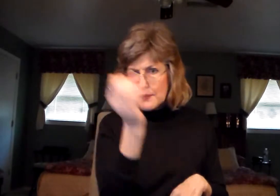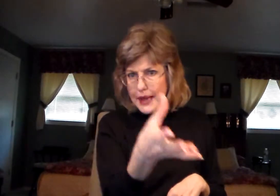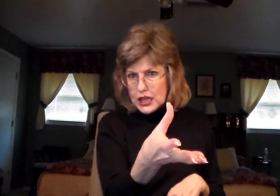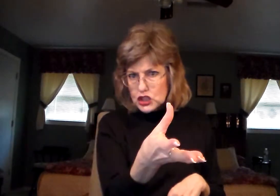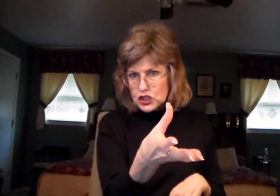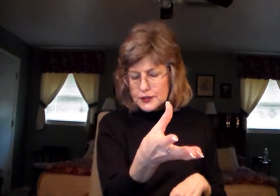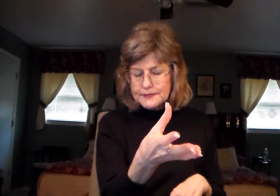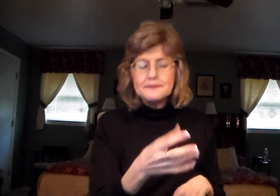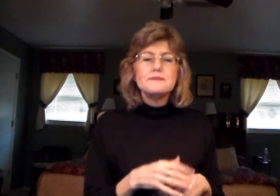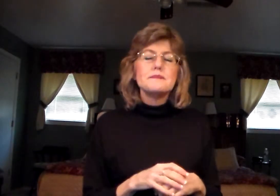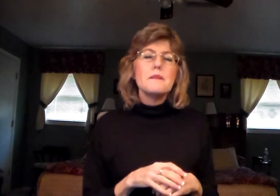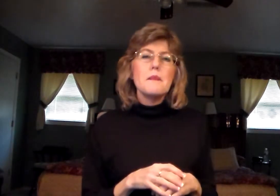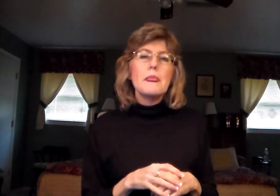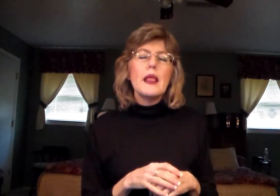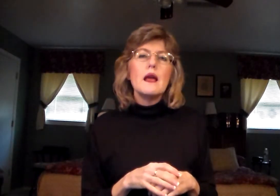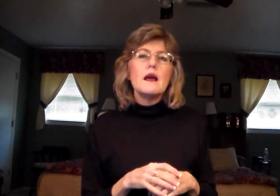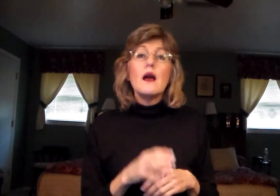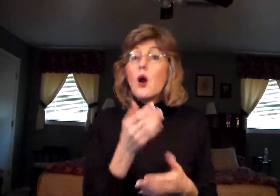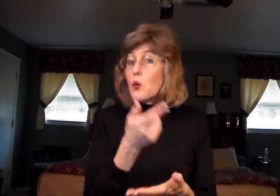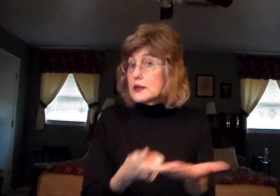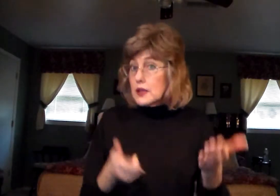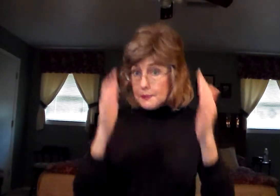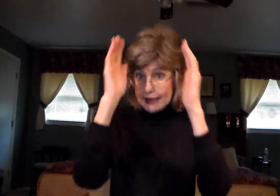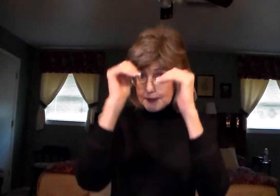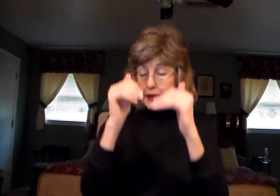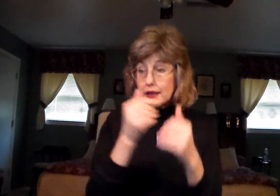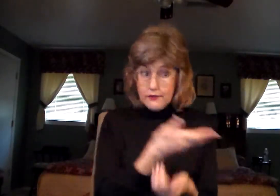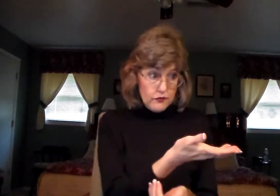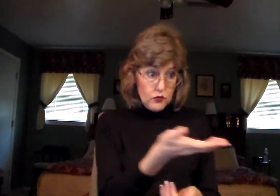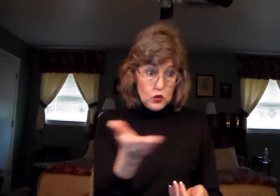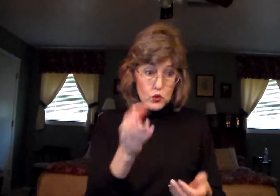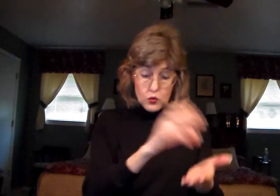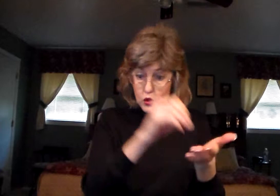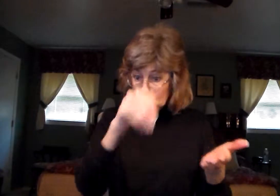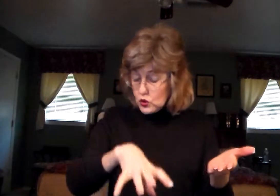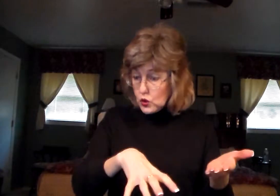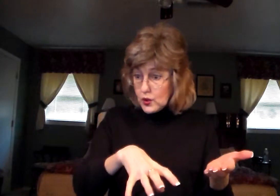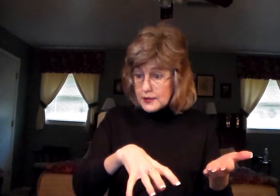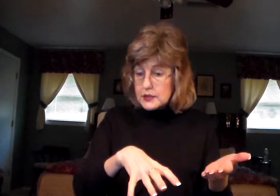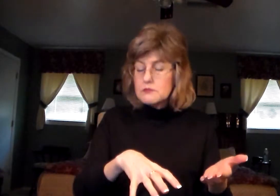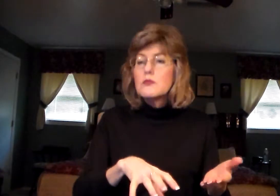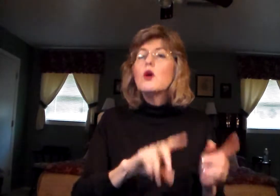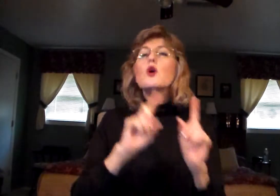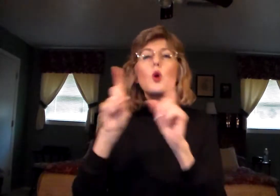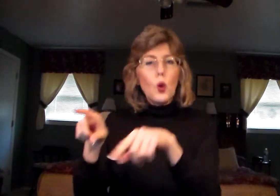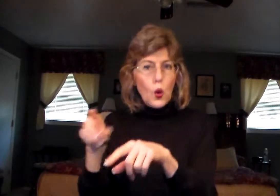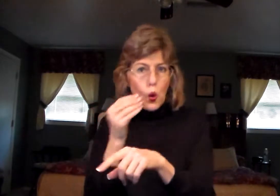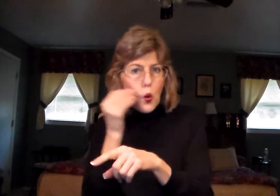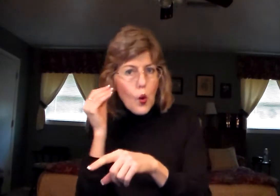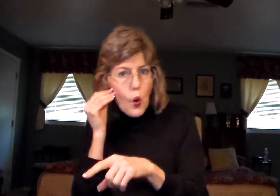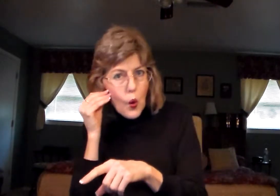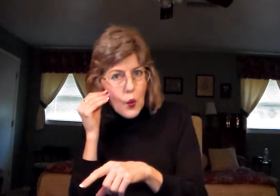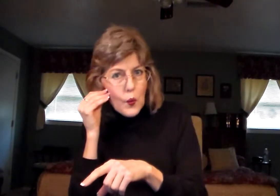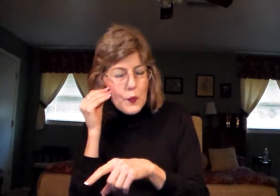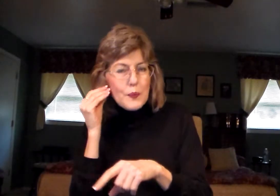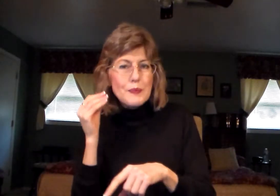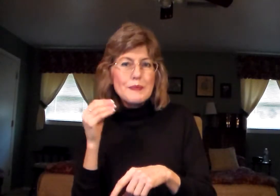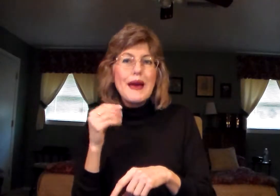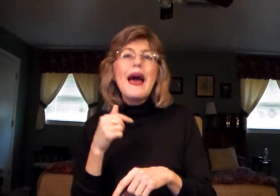So what's going to be expected of you guys as students? What you're going to do is you're going to go home. I'll give you some content and tell